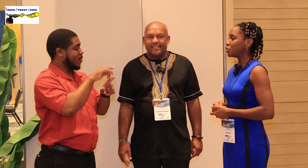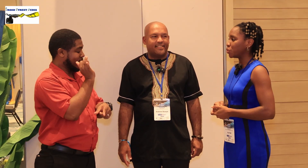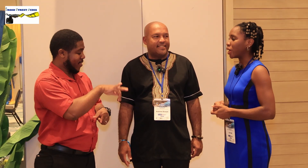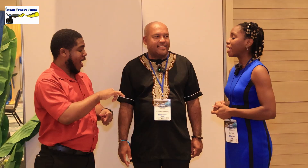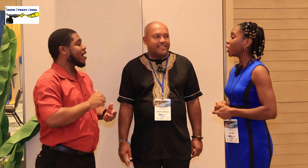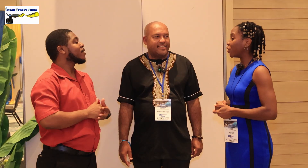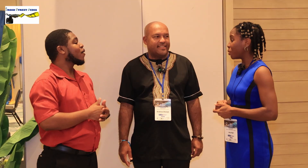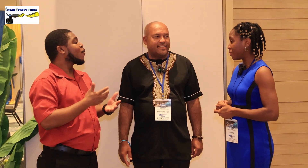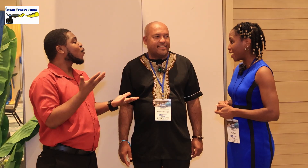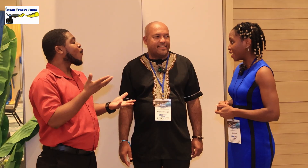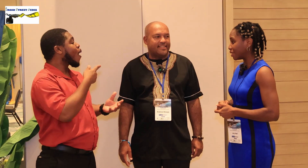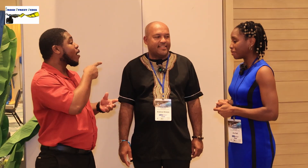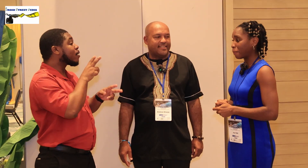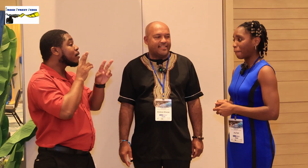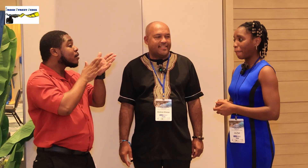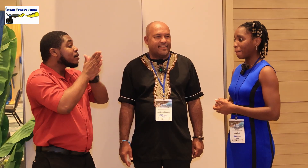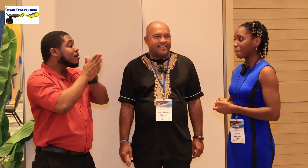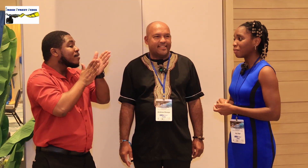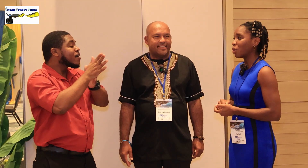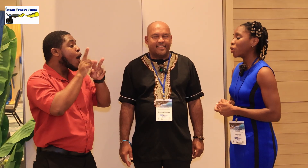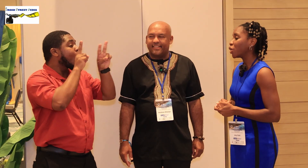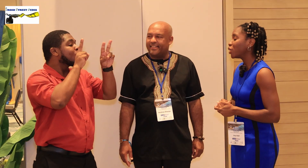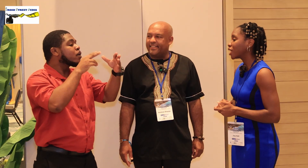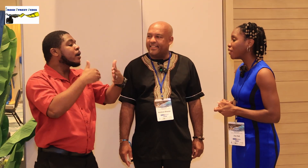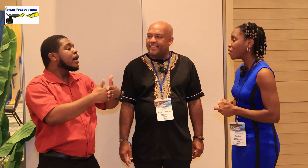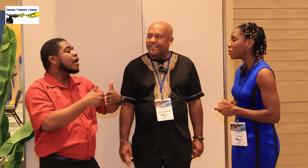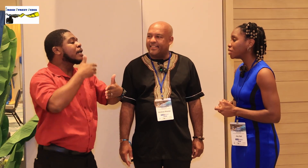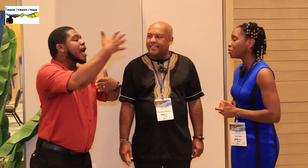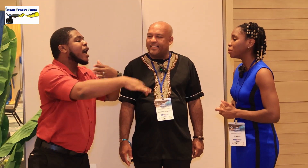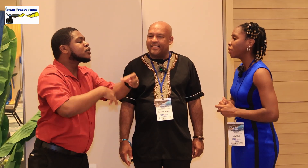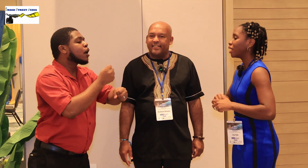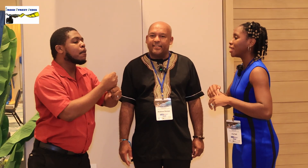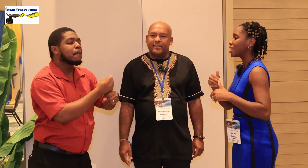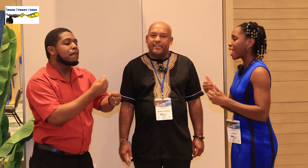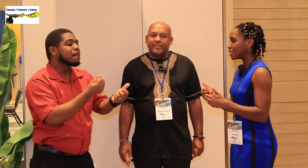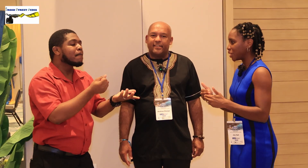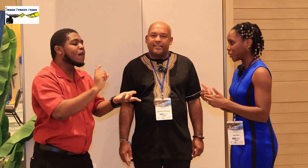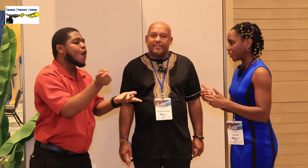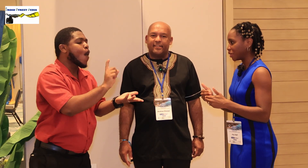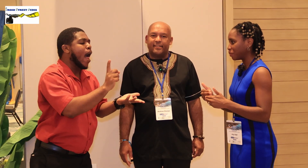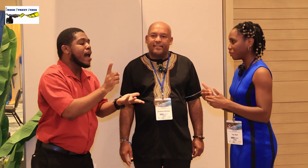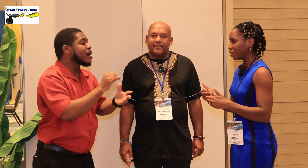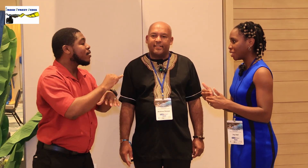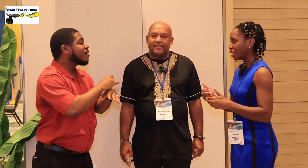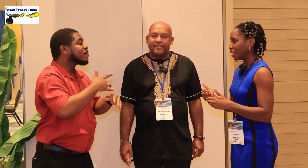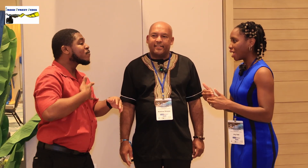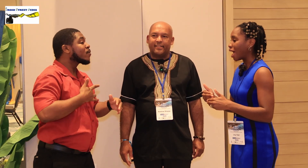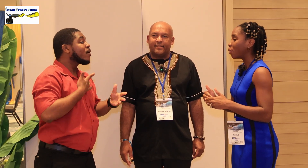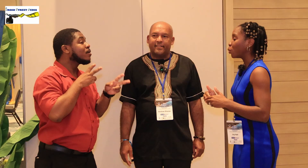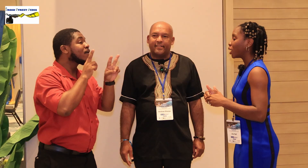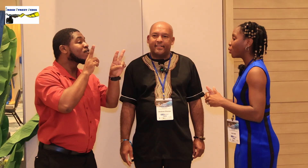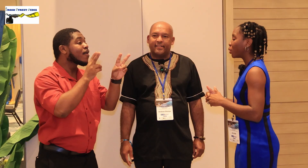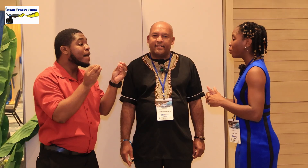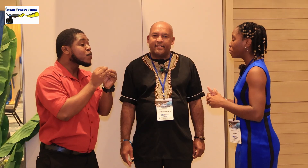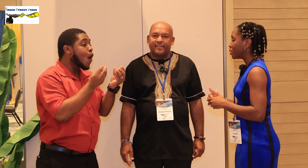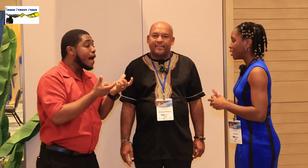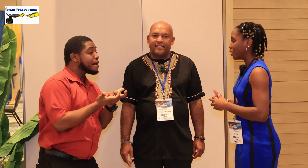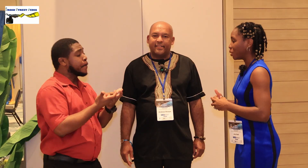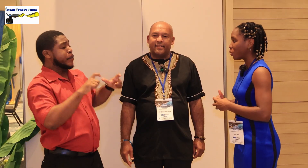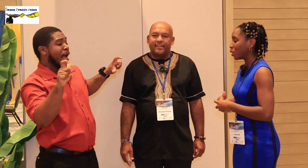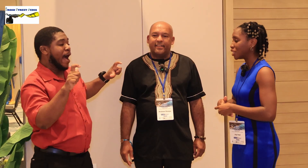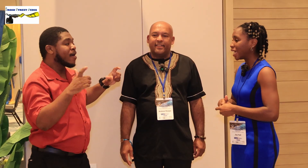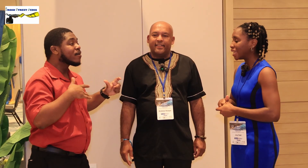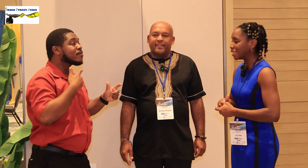That is true. I agree with that. What are you looking forward to next year? And where will we